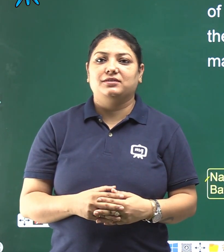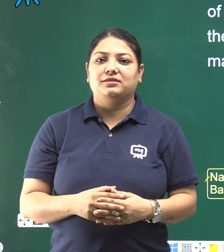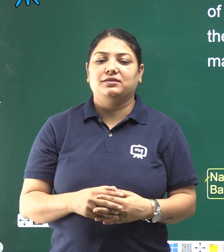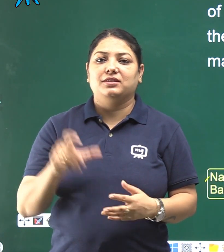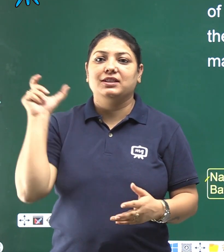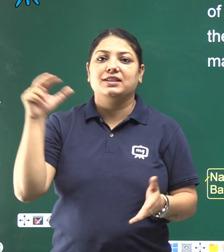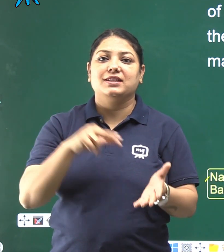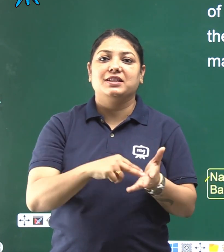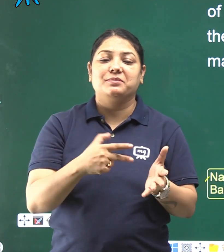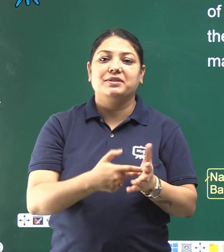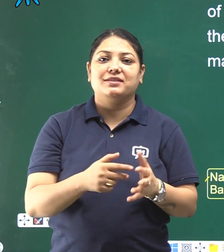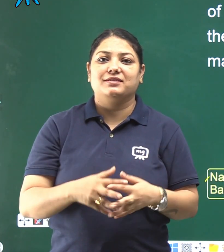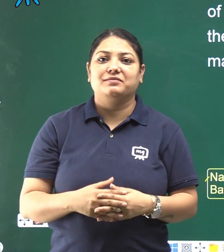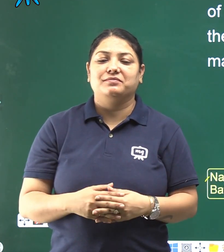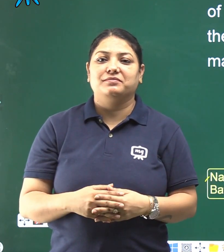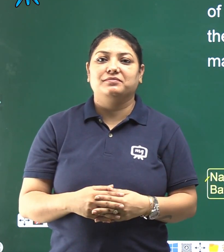Incident means